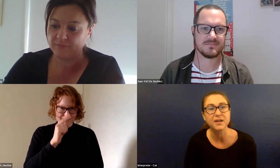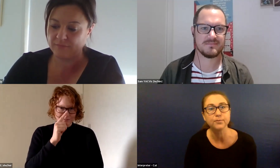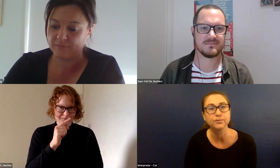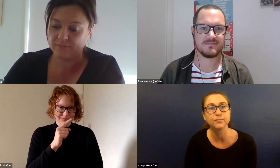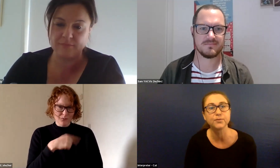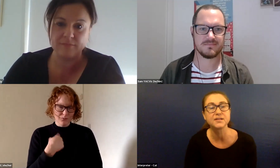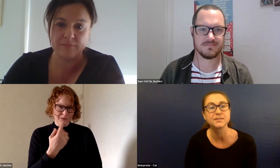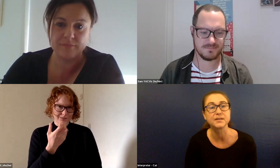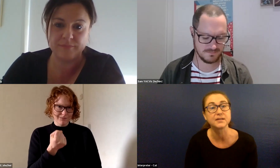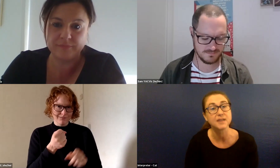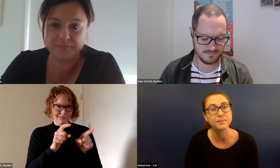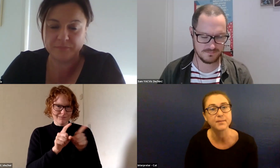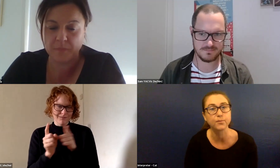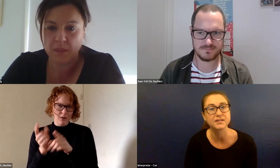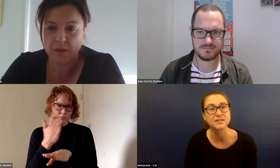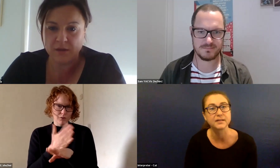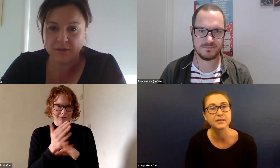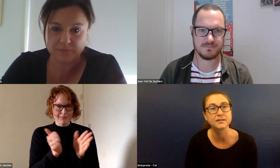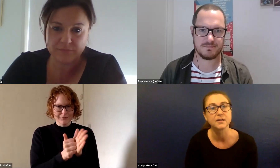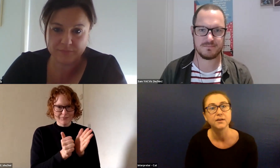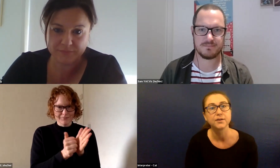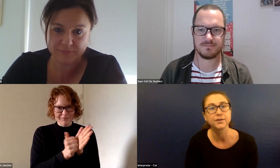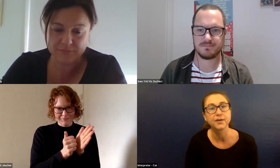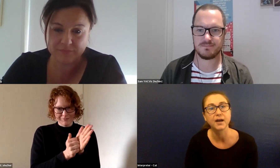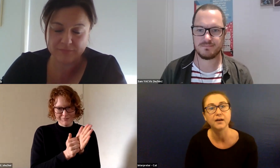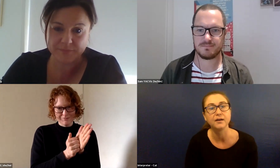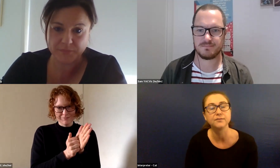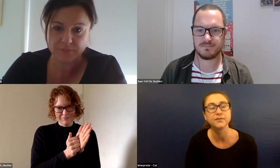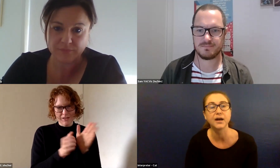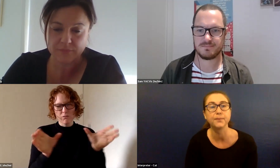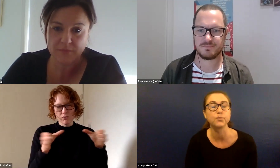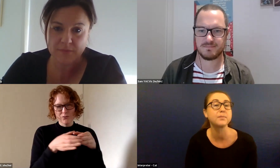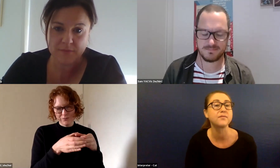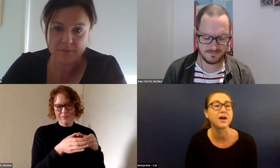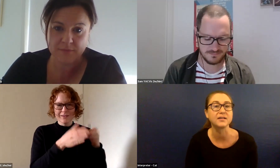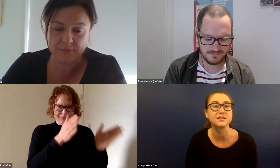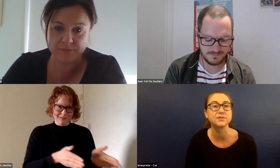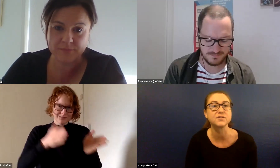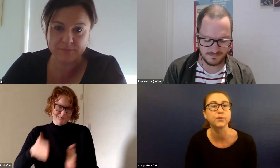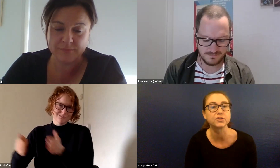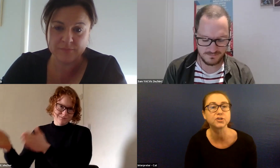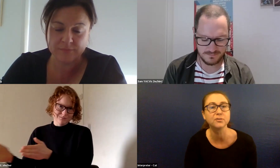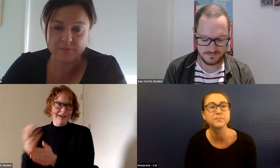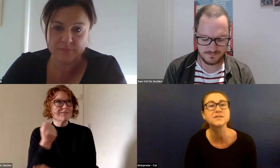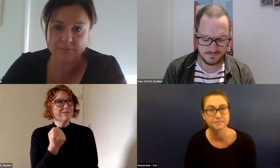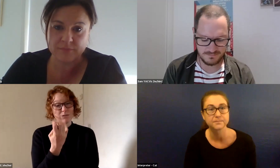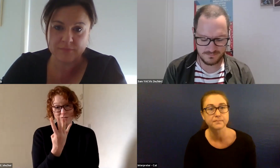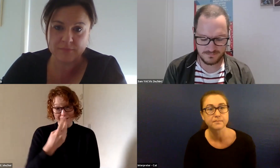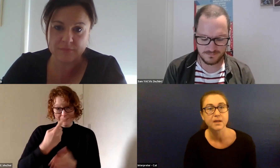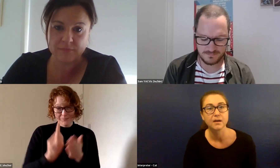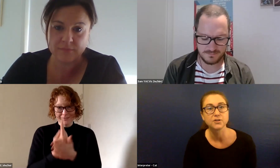on people with disabilities, young people with disabilities who have, will be providing a series of